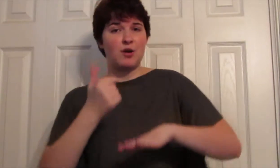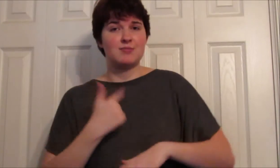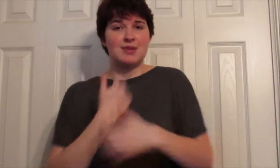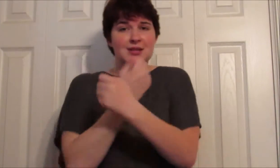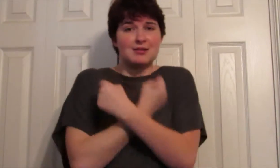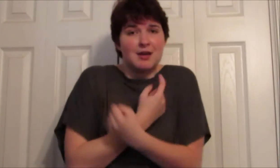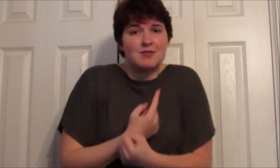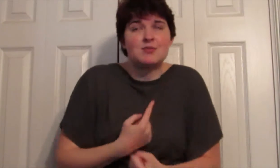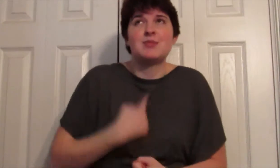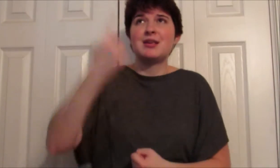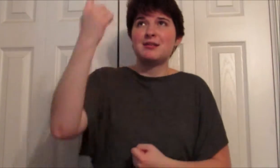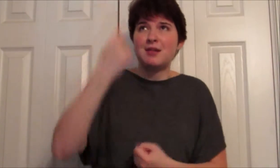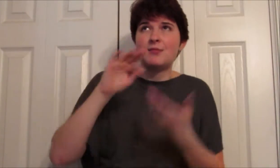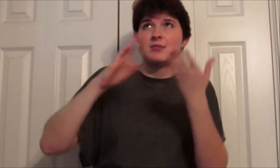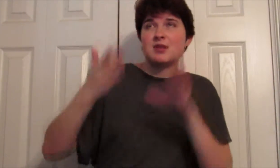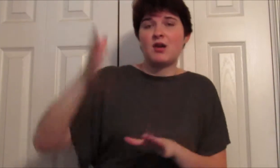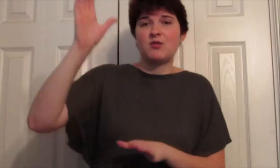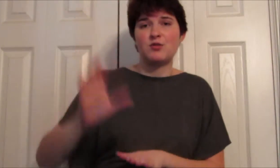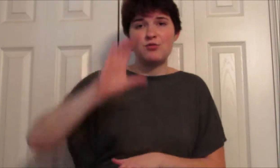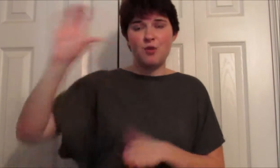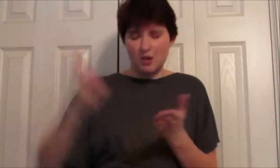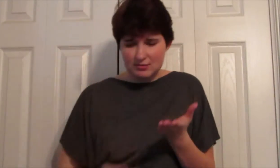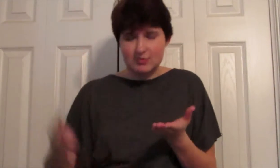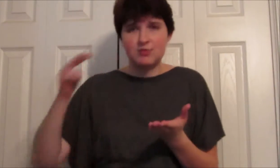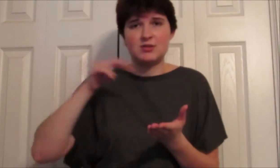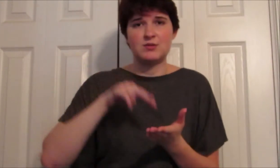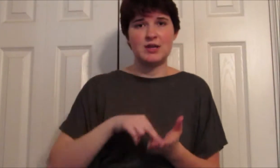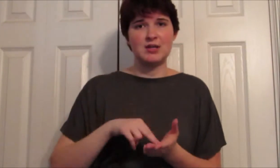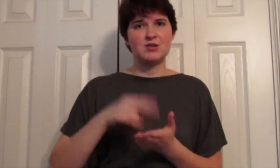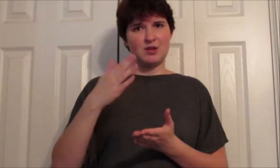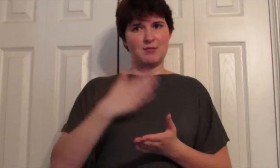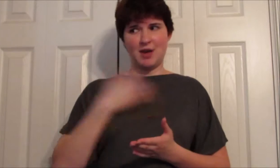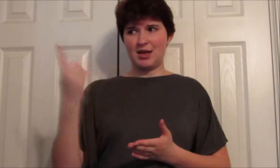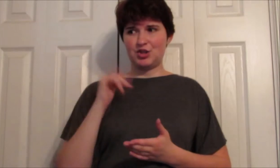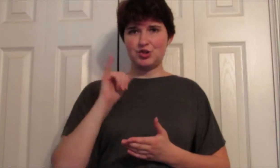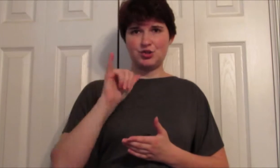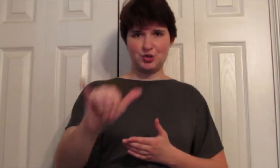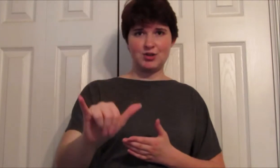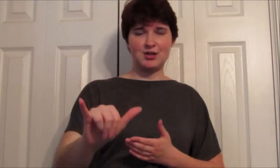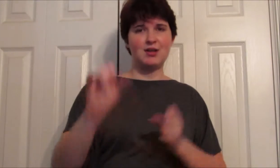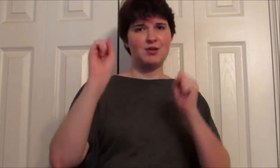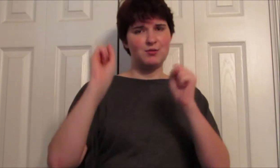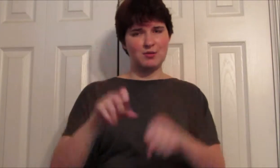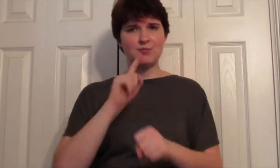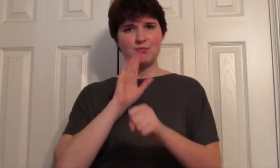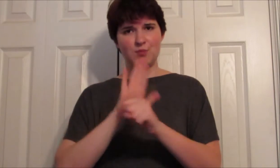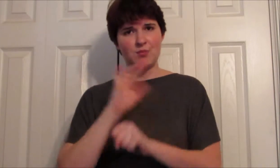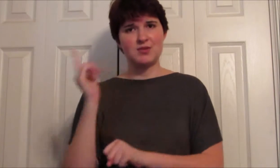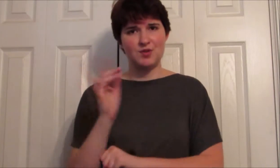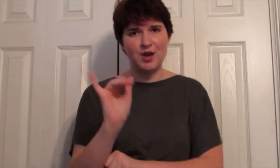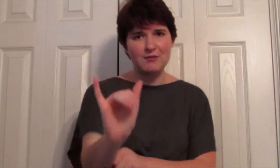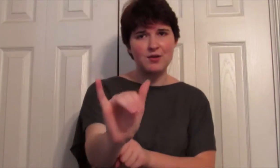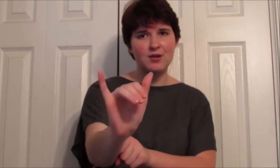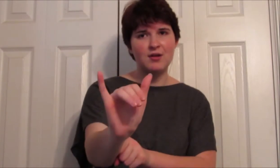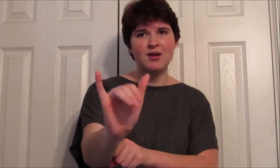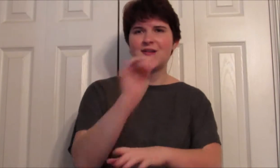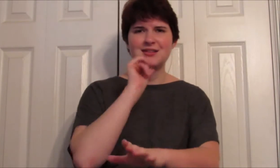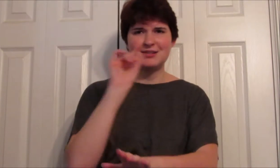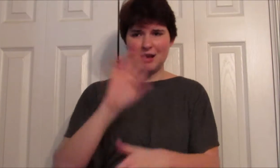teach, live, die on the cross, be resurrected so that my eternity with God is assured forever. And that's not all I have.